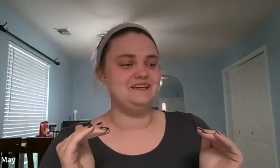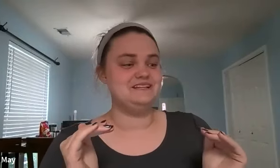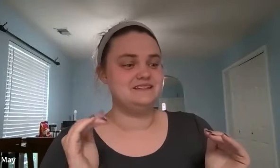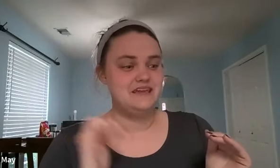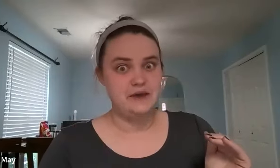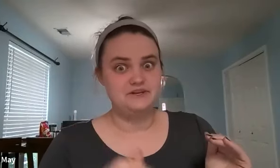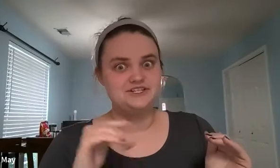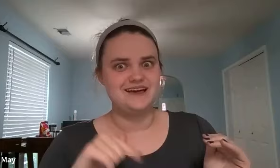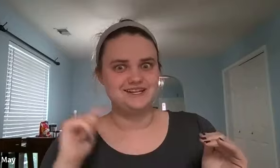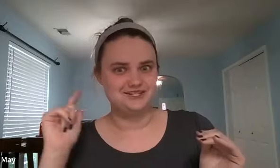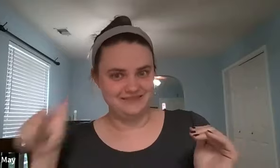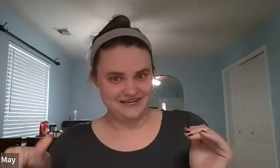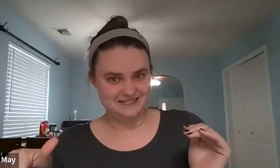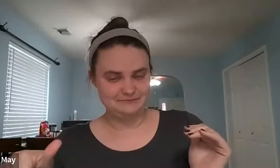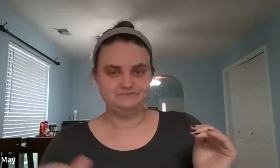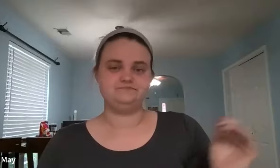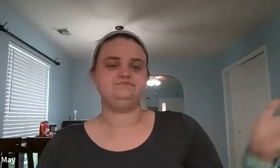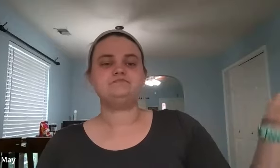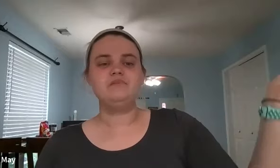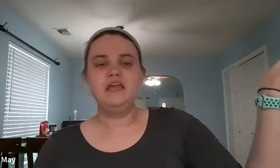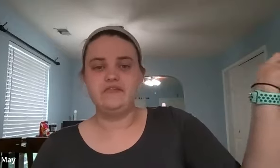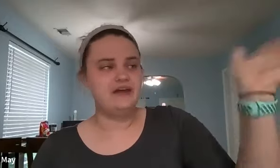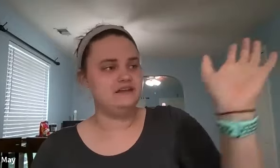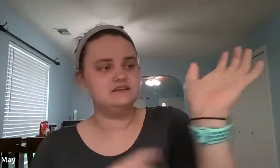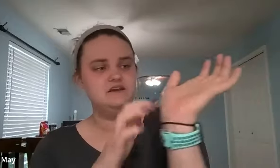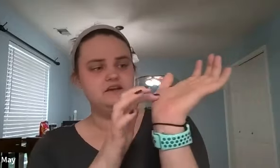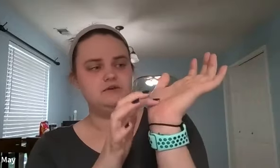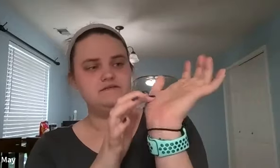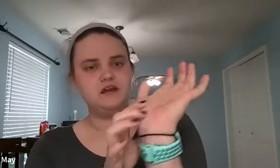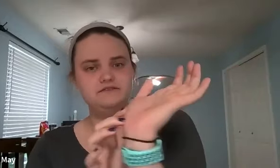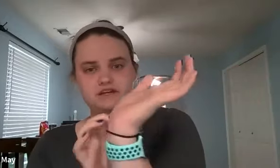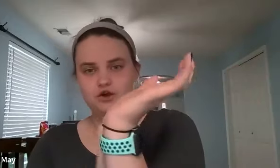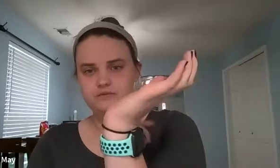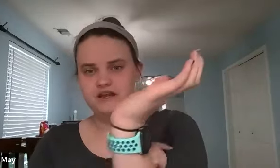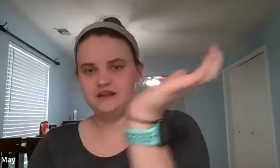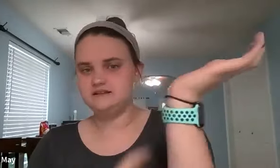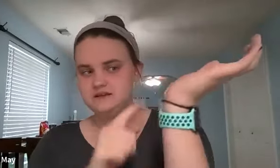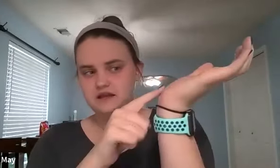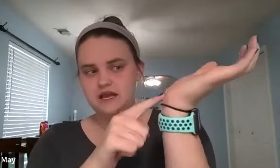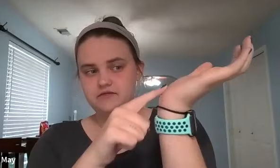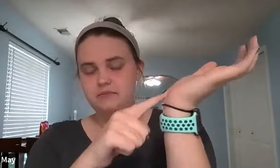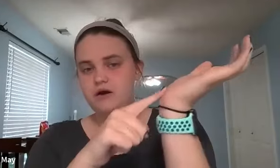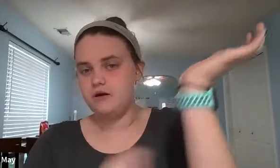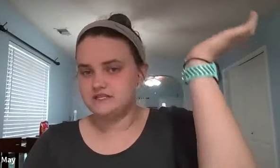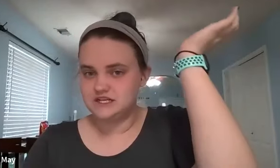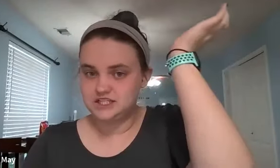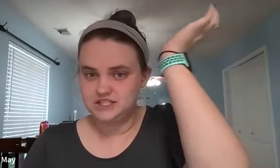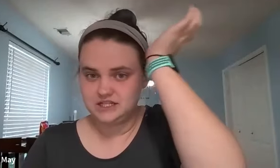is cabbage / lettuce. And that is, you have a kind of like an open hand and the palm is gonna just